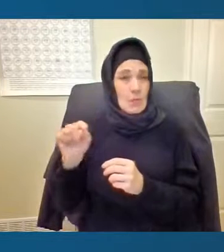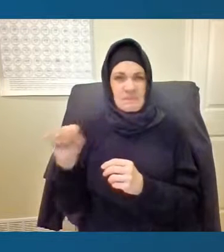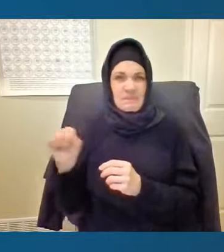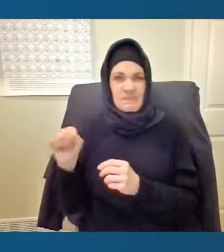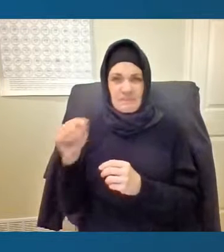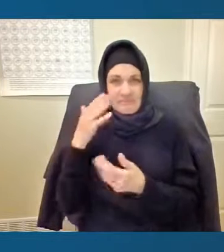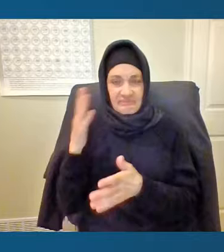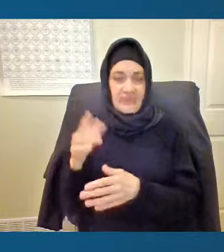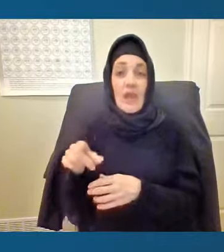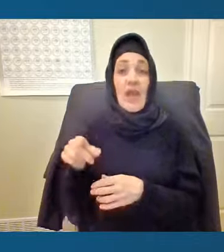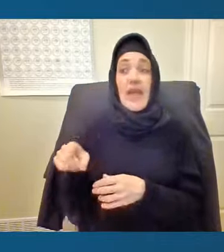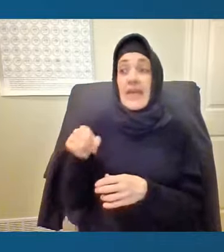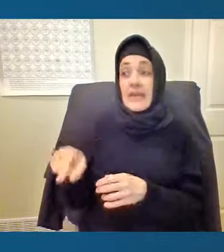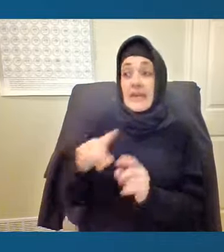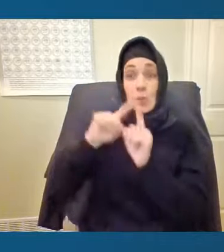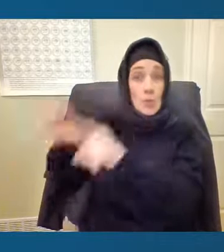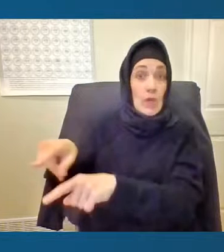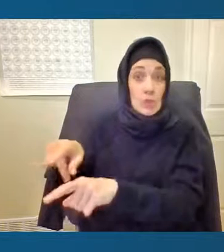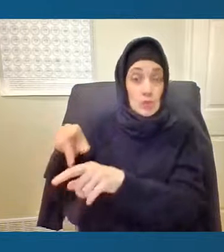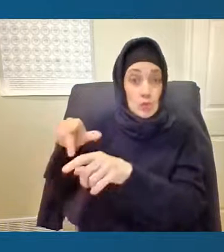student with him.